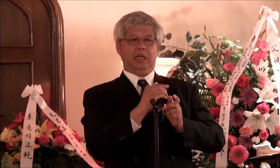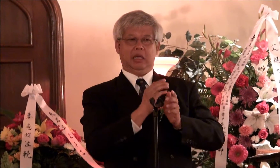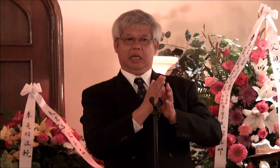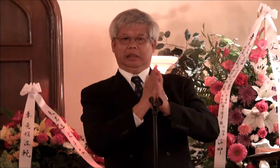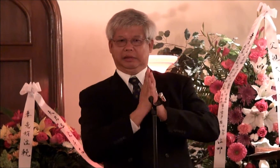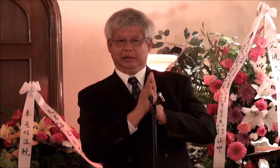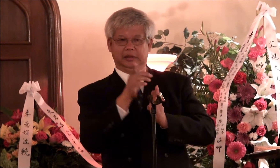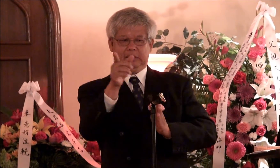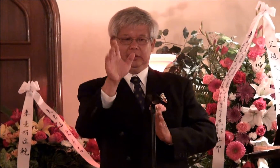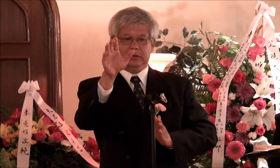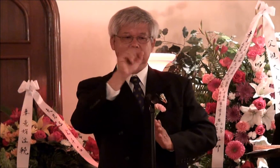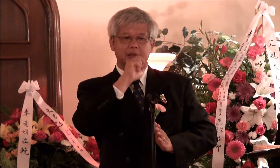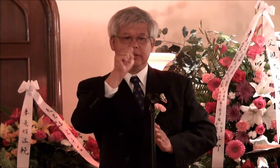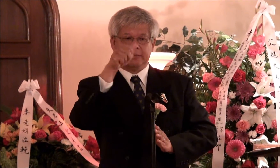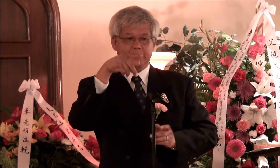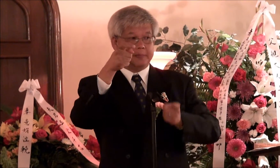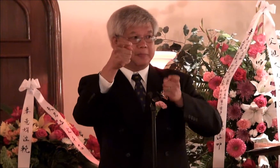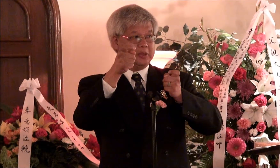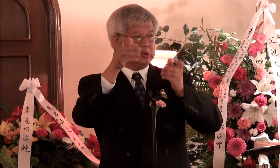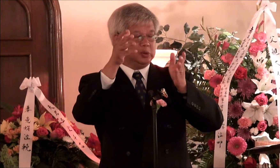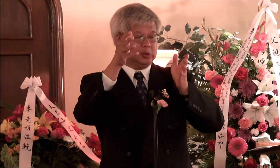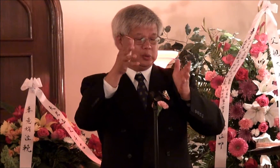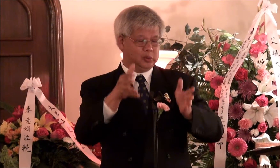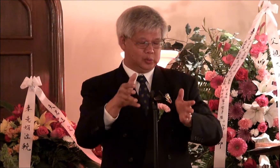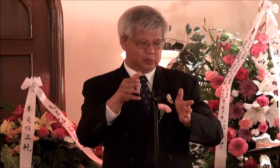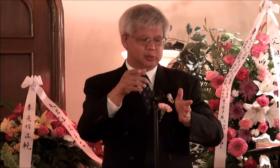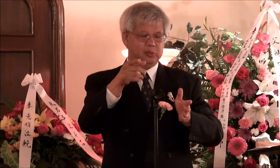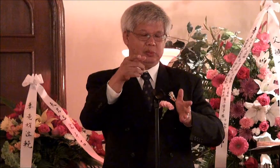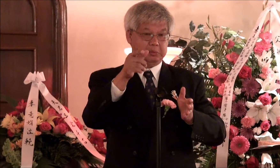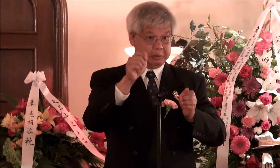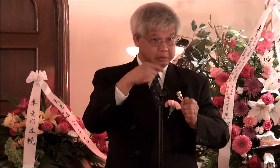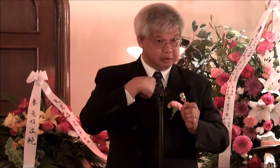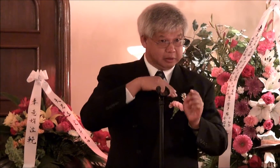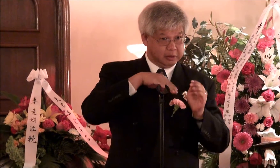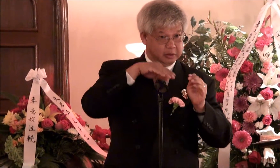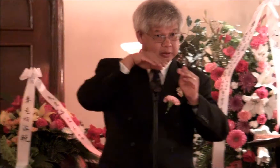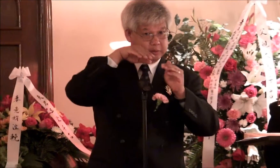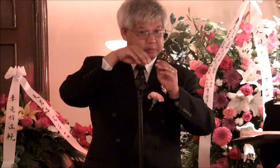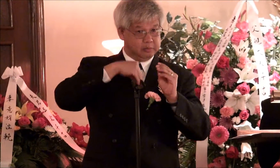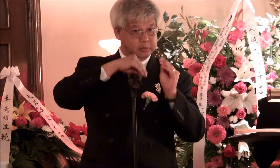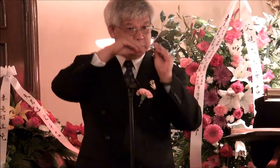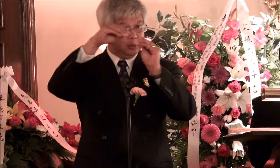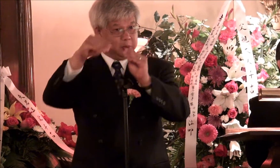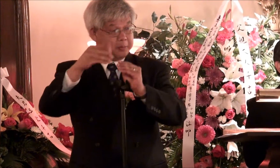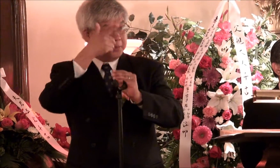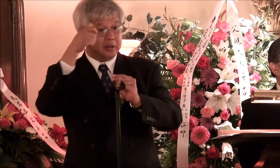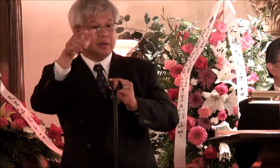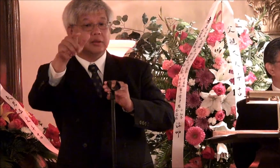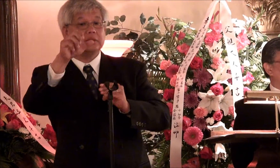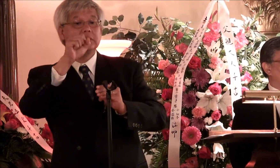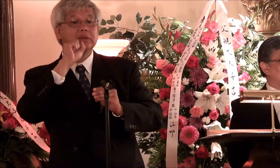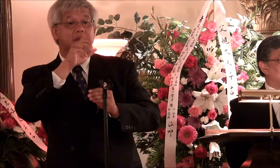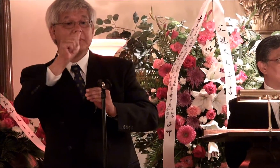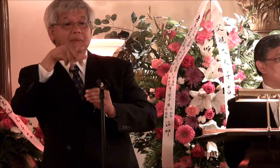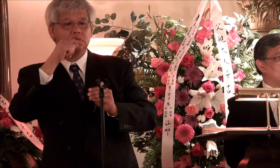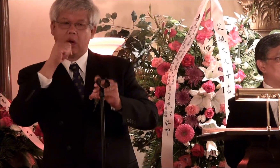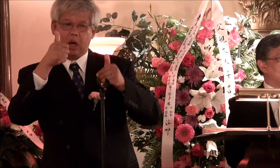keep him busy. I asked the apartment manager, is it okay that I move into